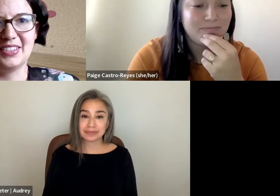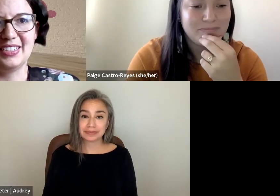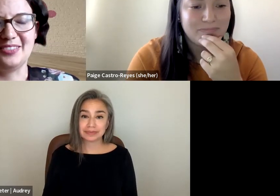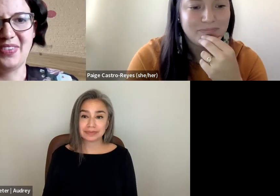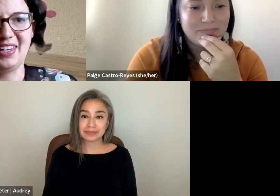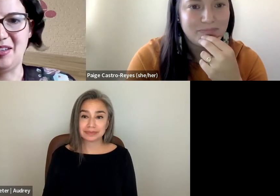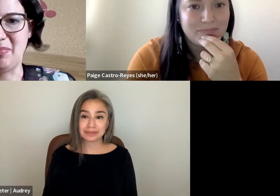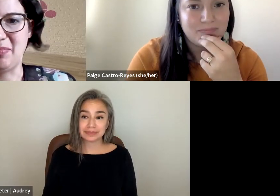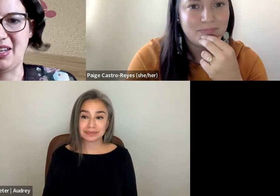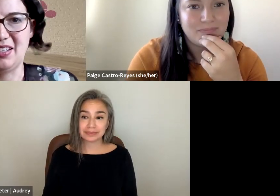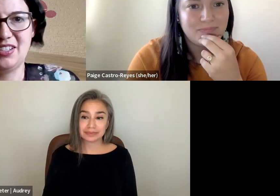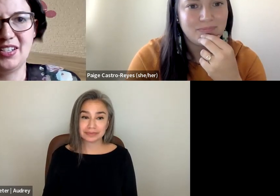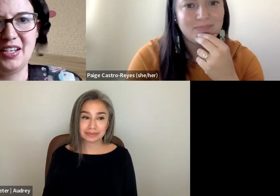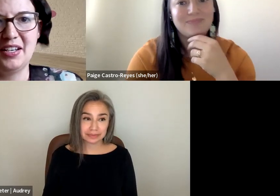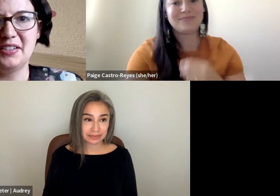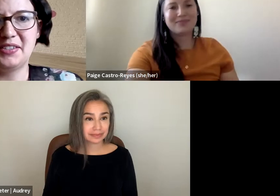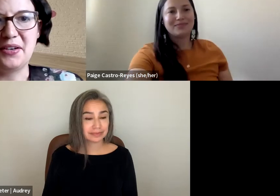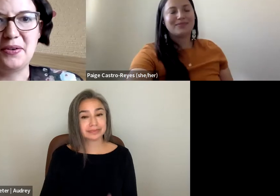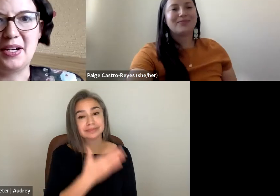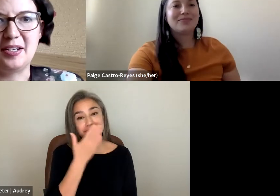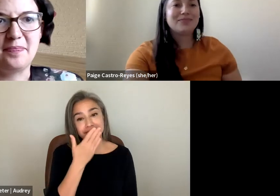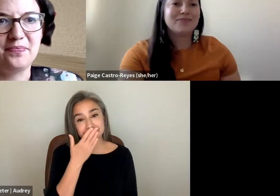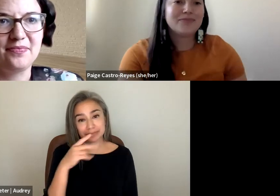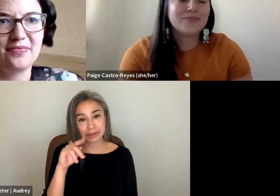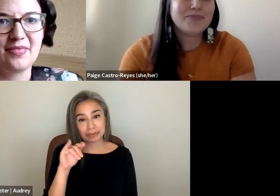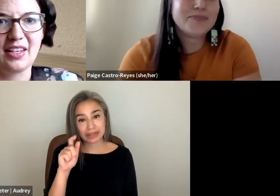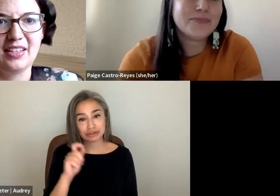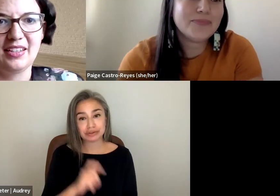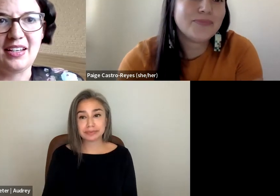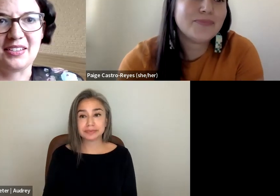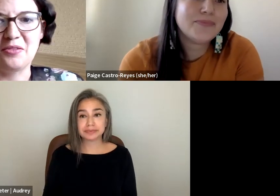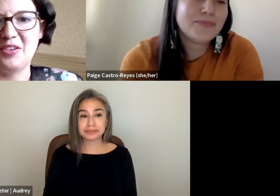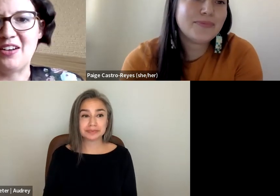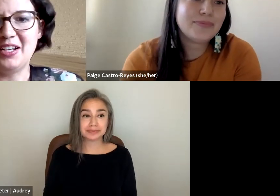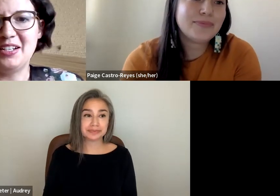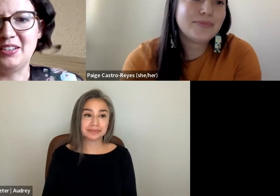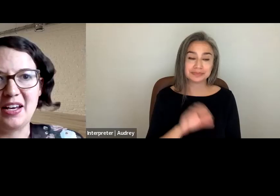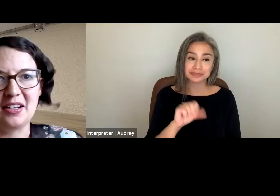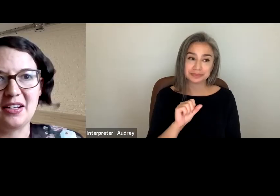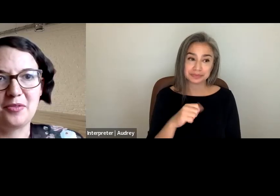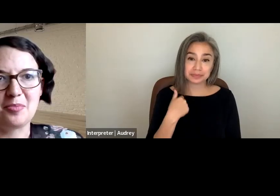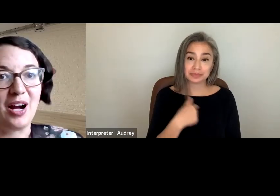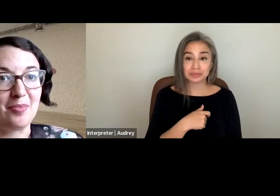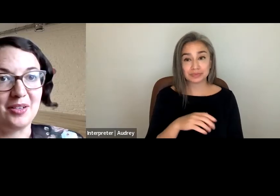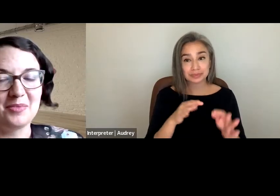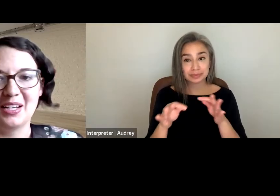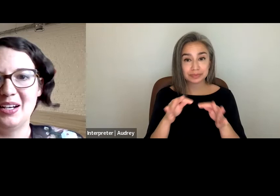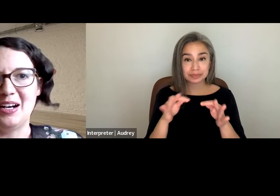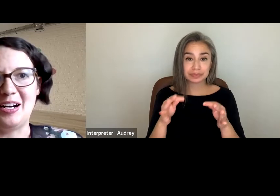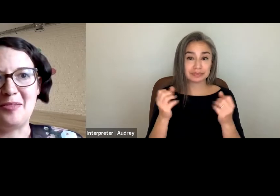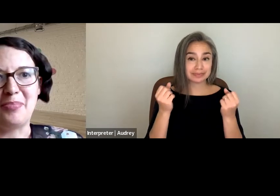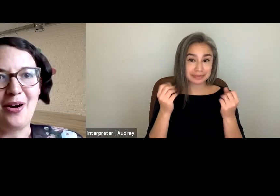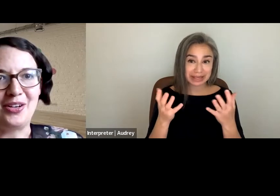All right, thank you, Paige. So yeah, so we've outlined a lot of